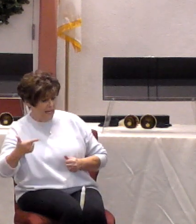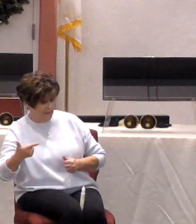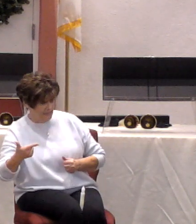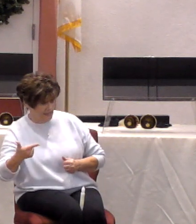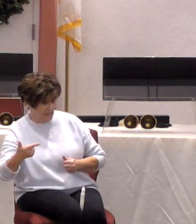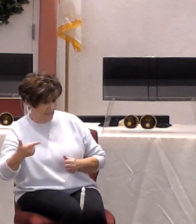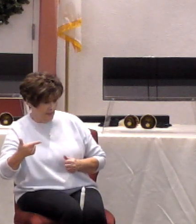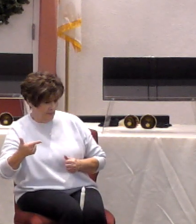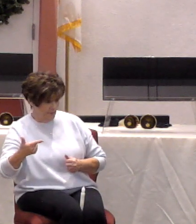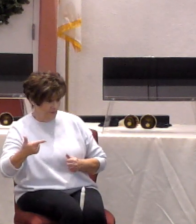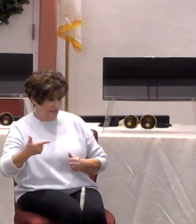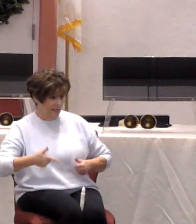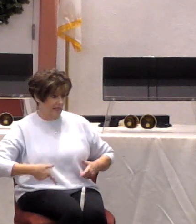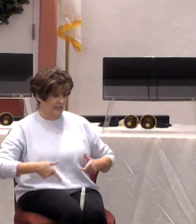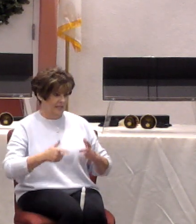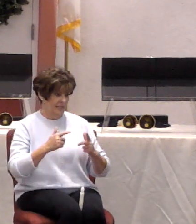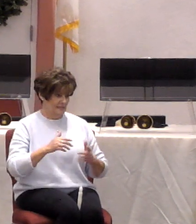and let's sing together. Let's